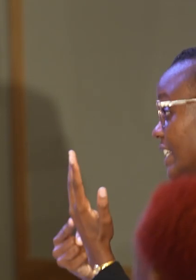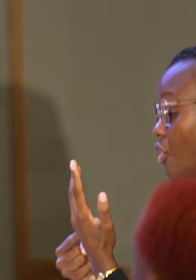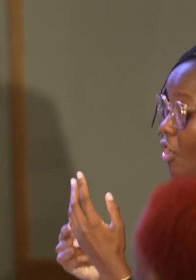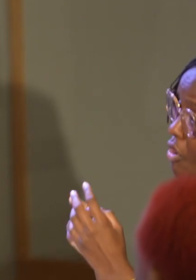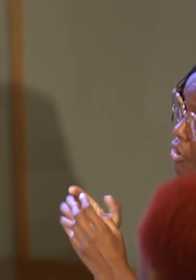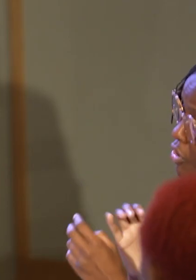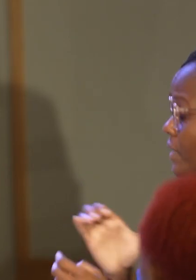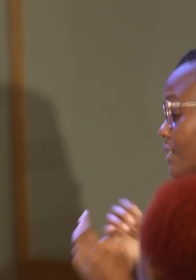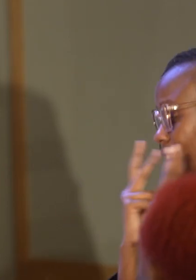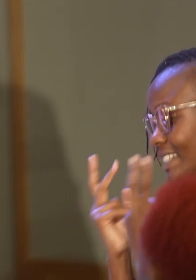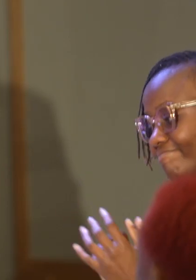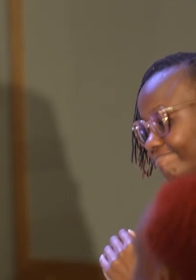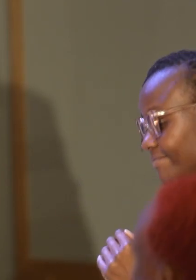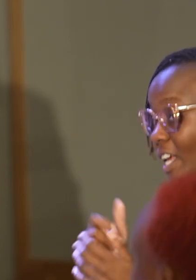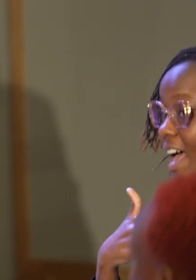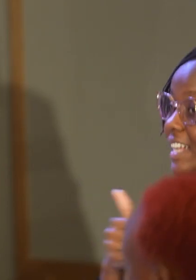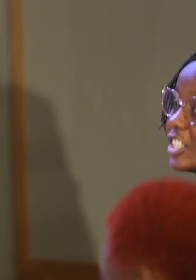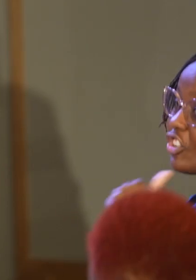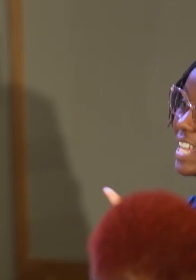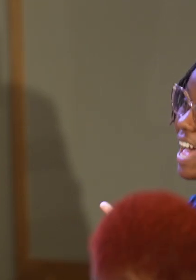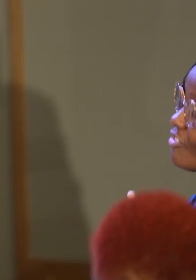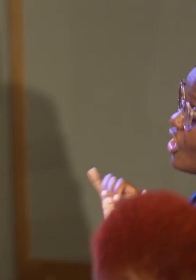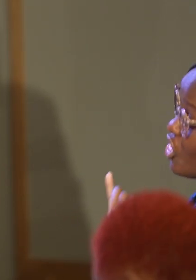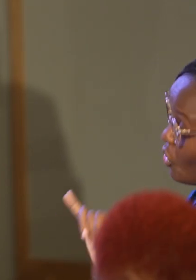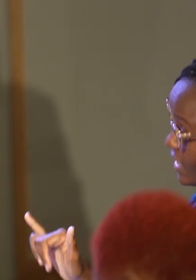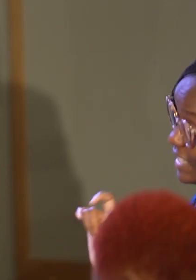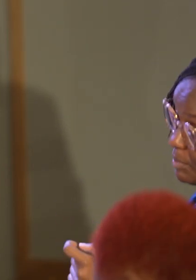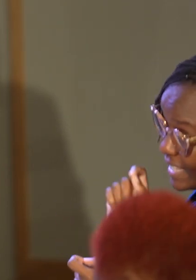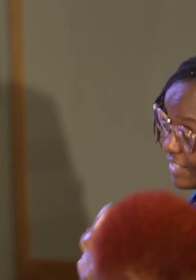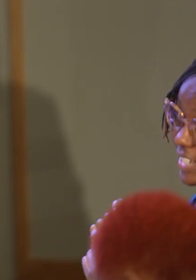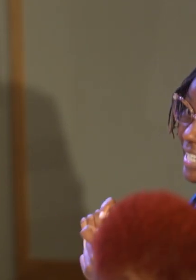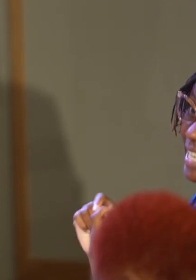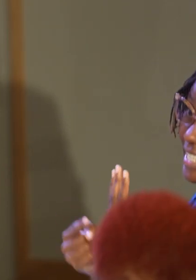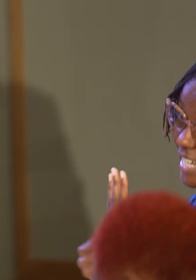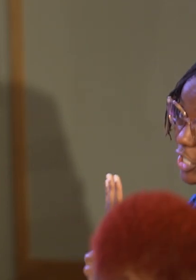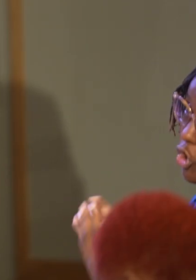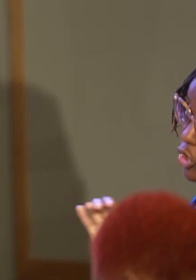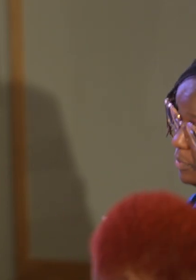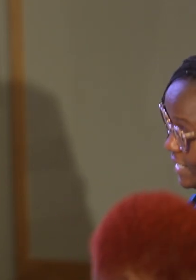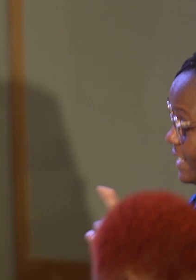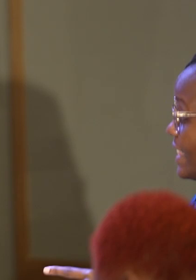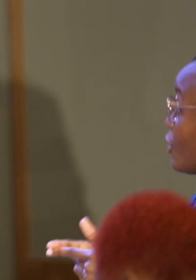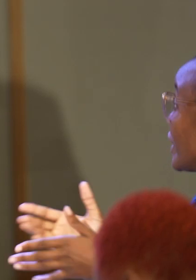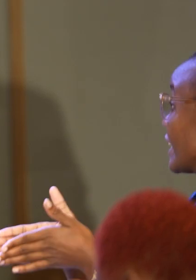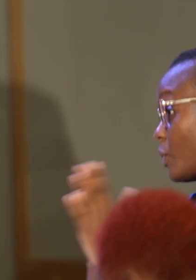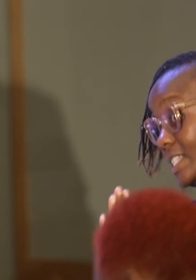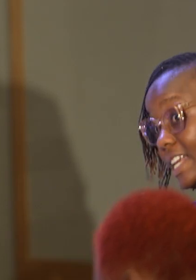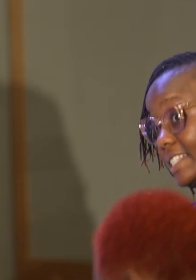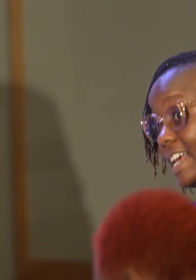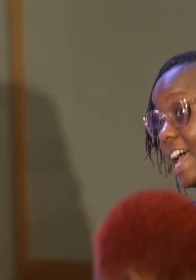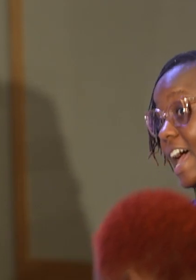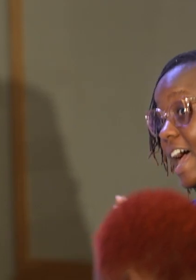not have those technical committees, and therefore we requested our